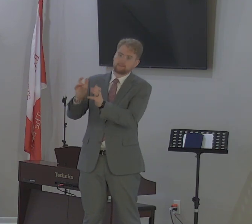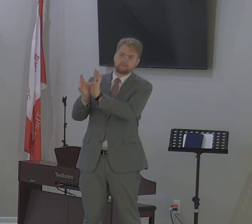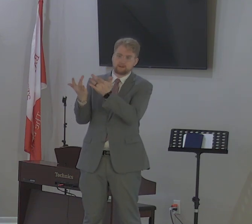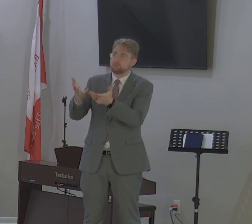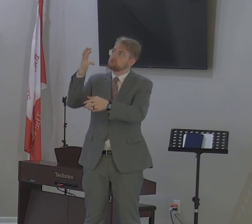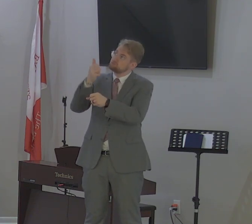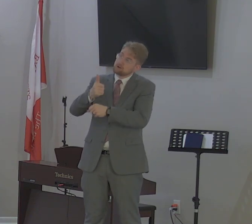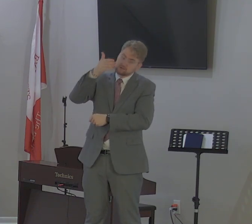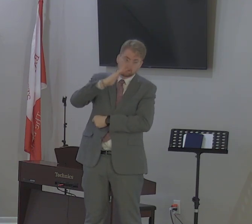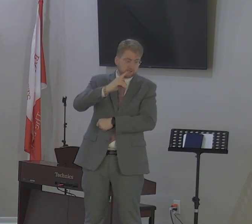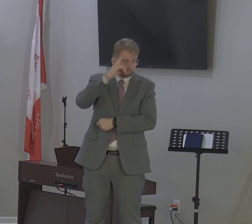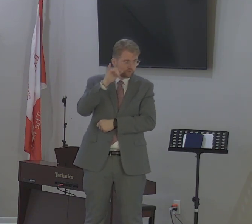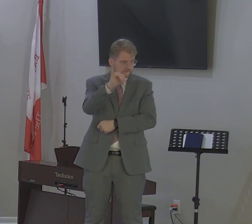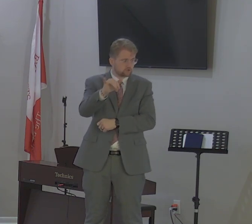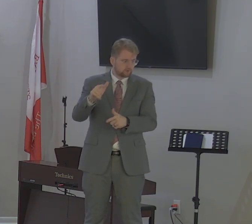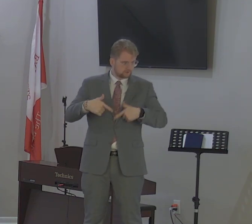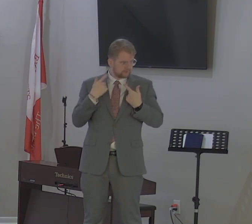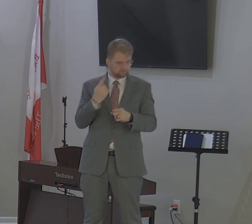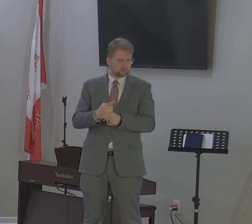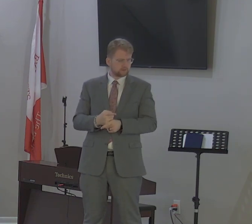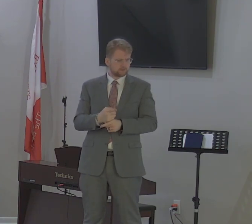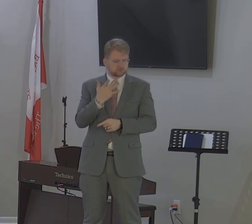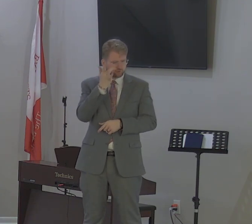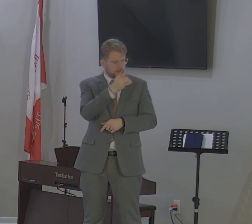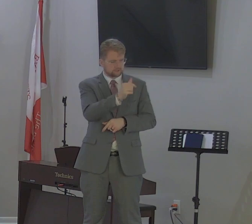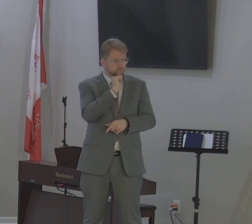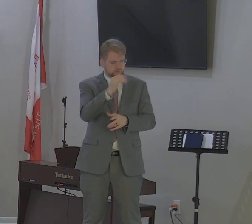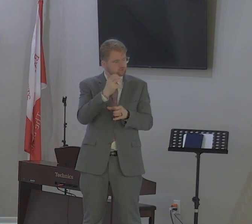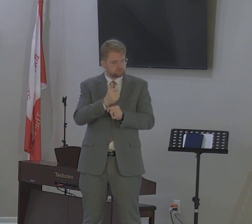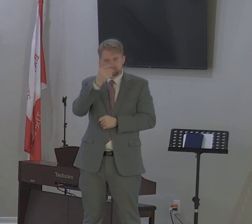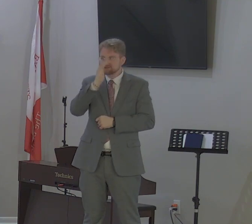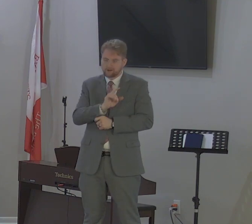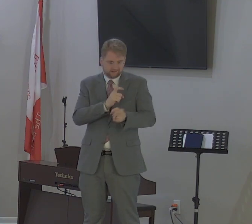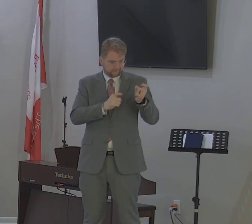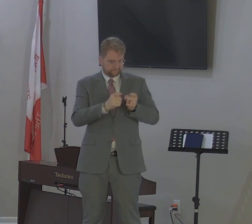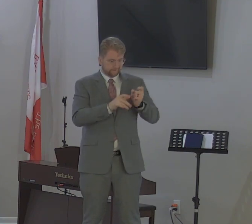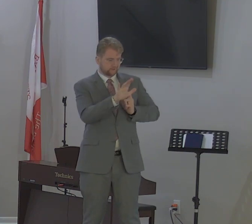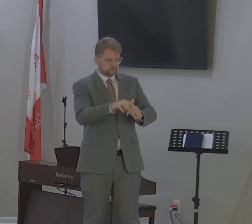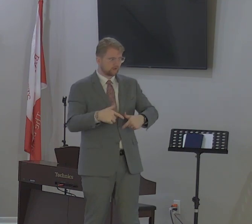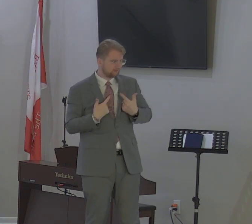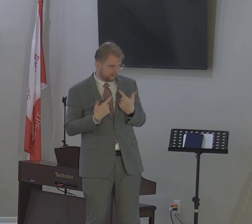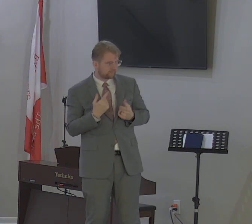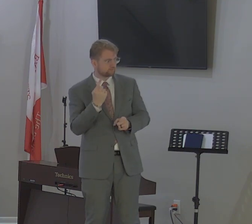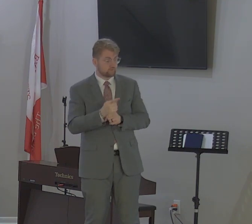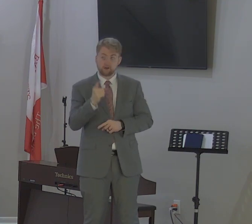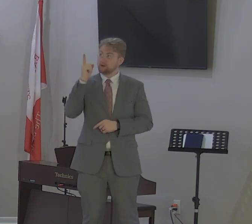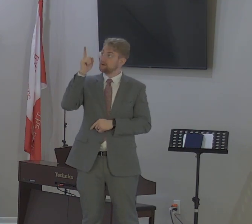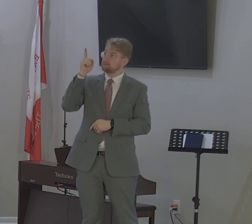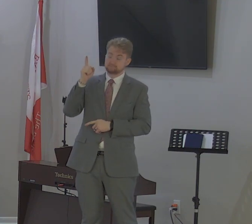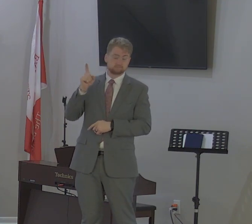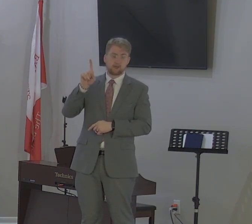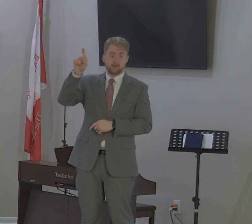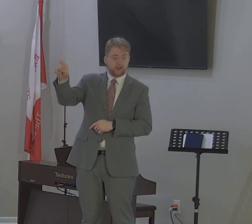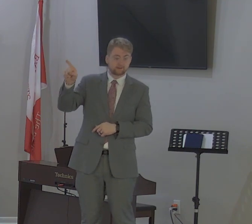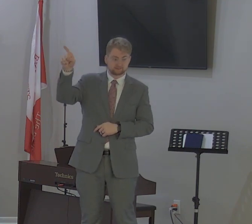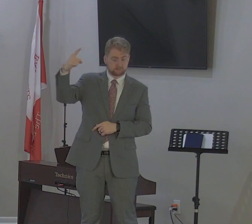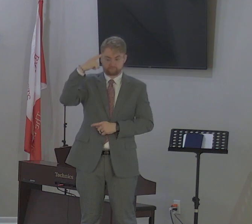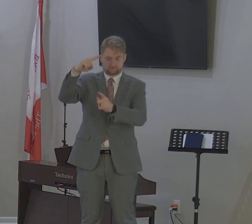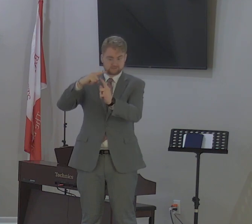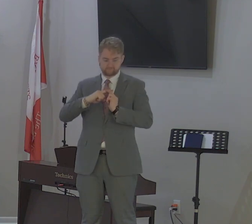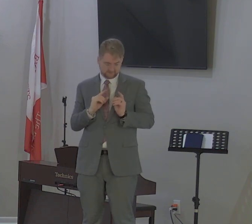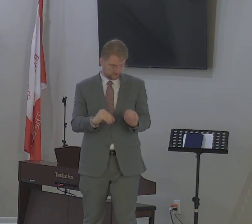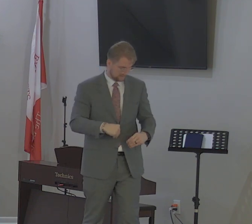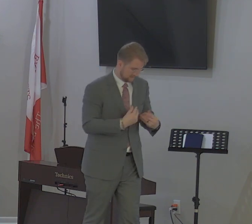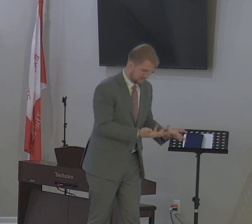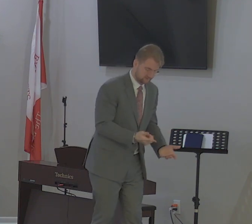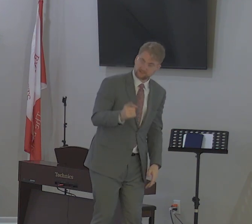We would say yes. Well, then do you not trust God for him to manage your life? He's keeping your eternal life. He's keeping your salvation.